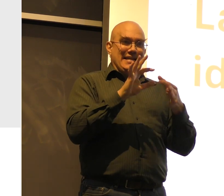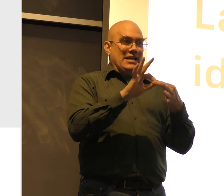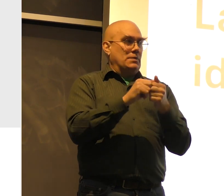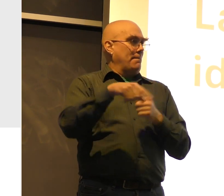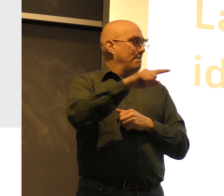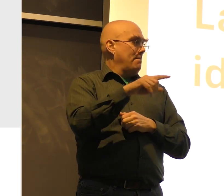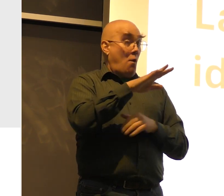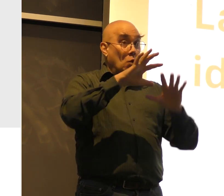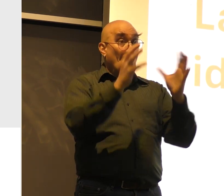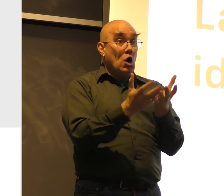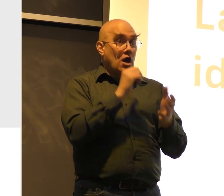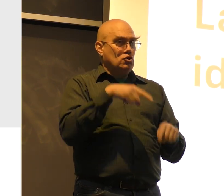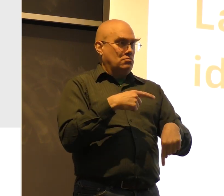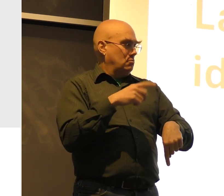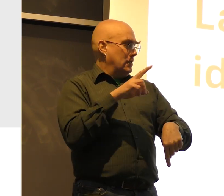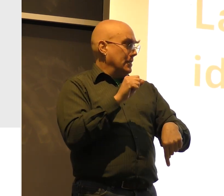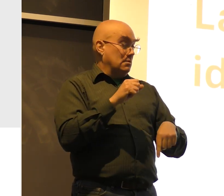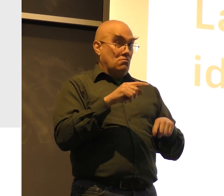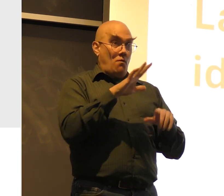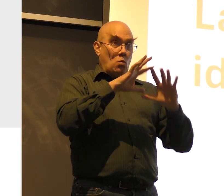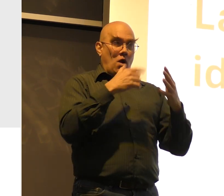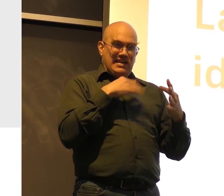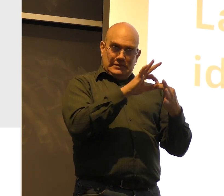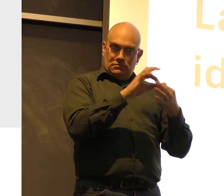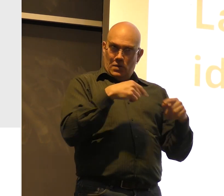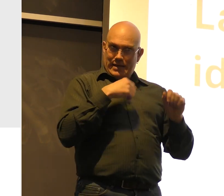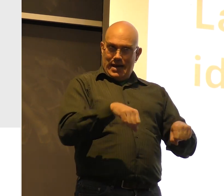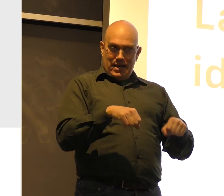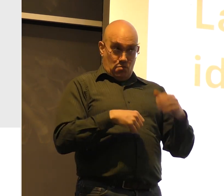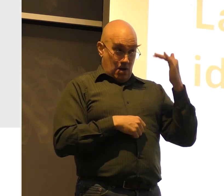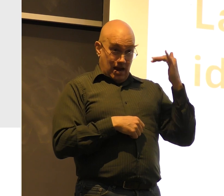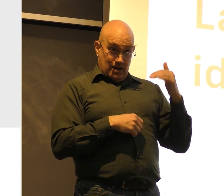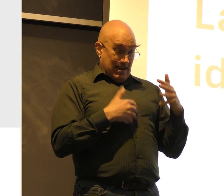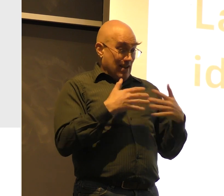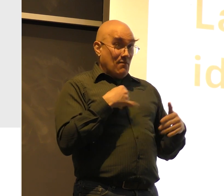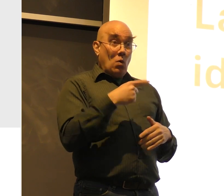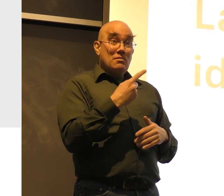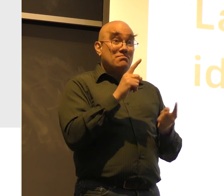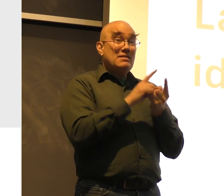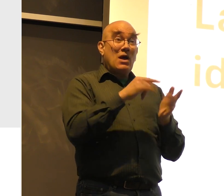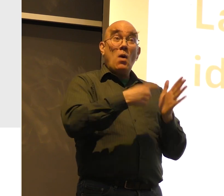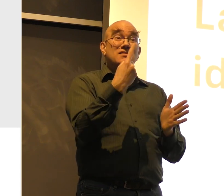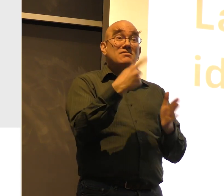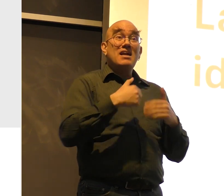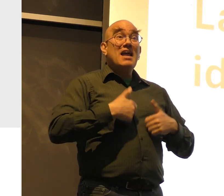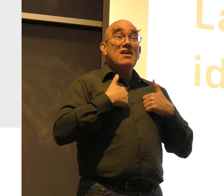effort to maintain connections with them all over the world, not just here in our country. I connect and maintain those connections because even if I only